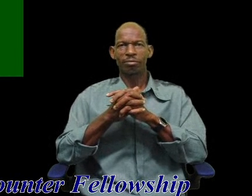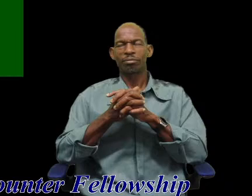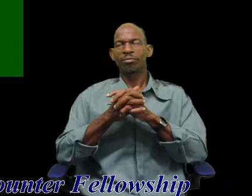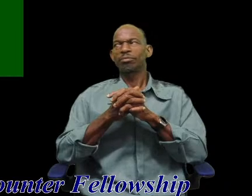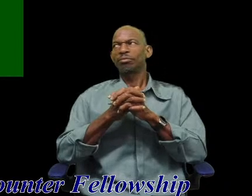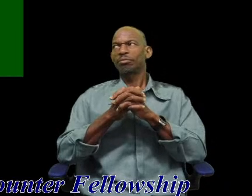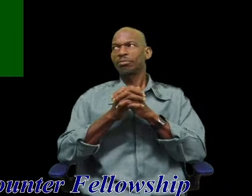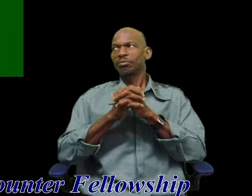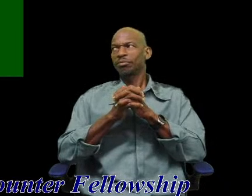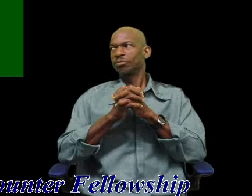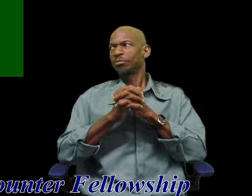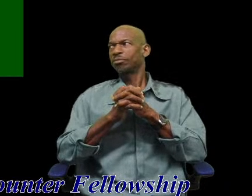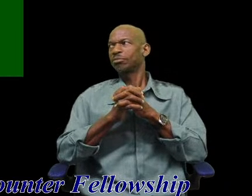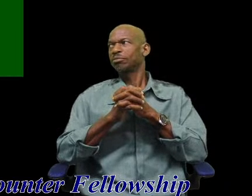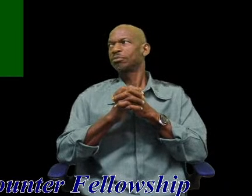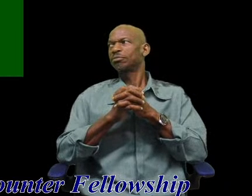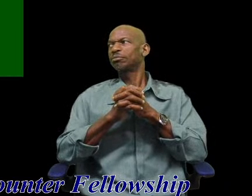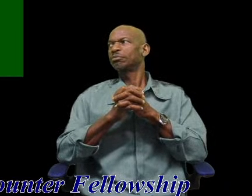excuse me,